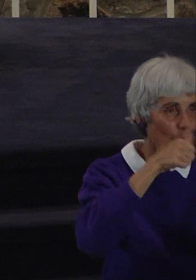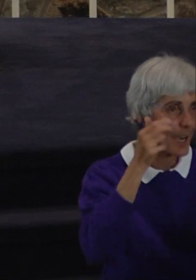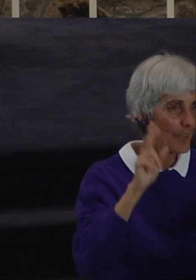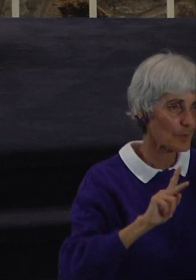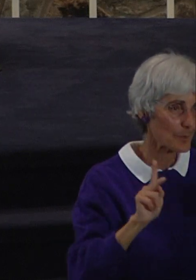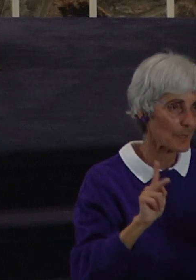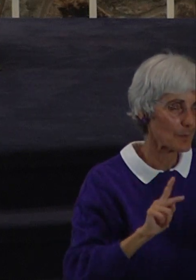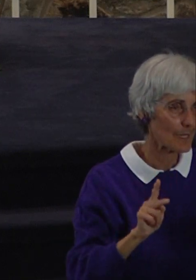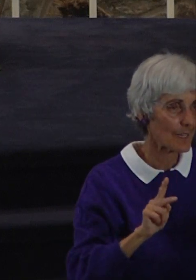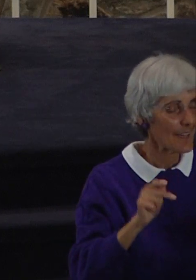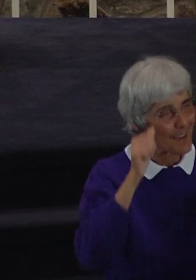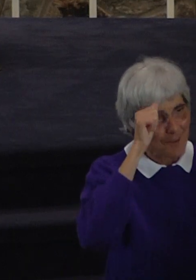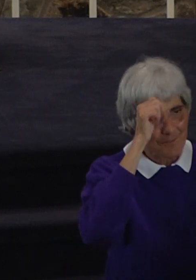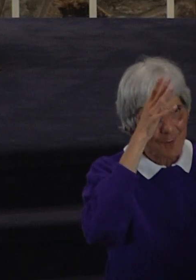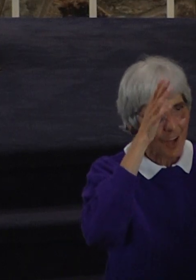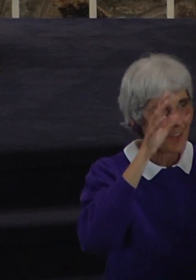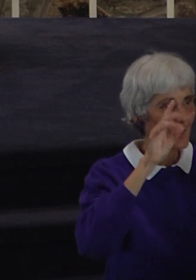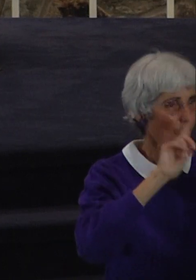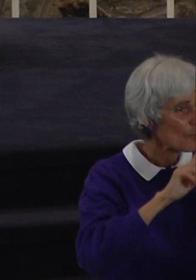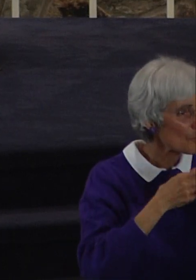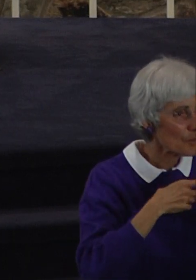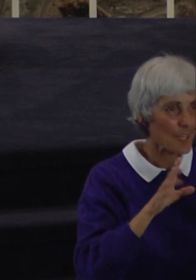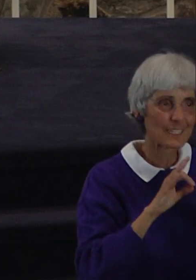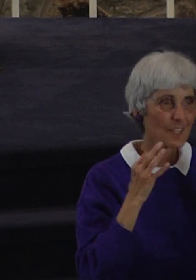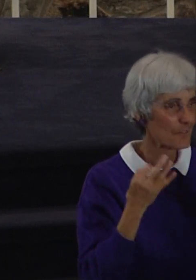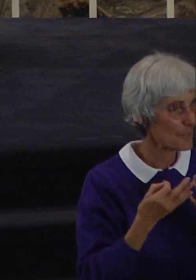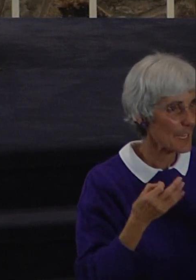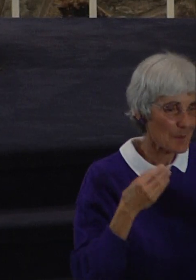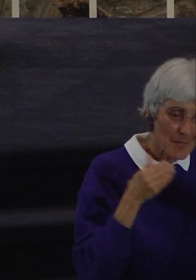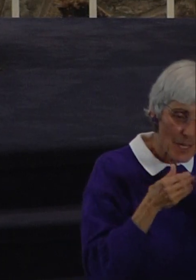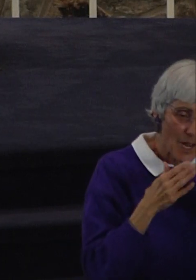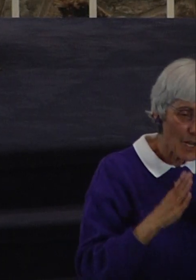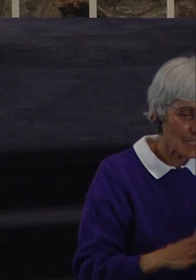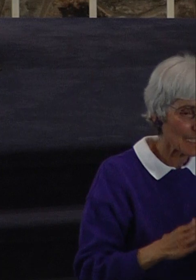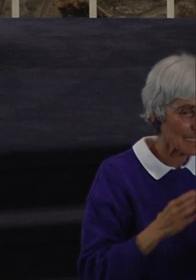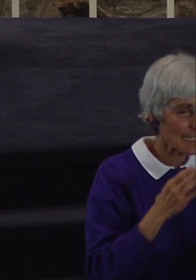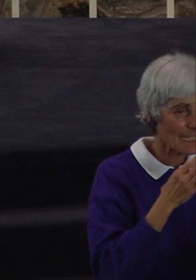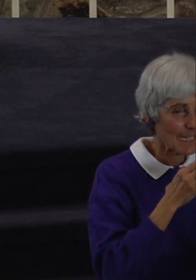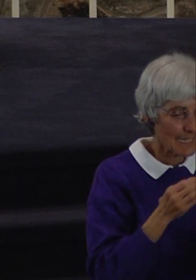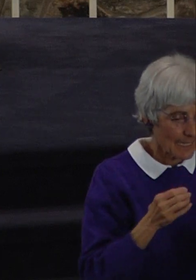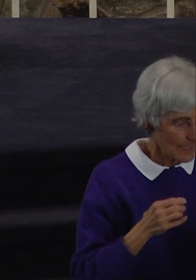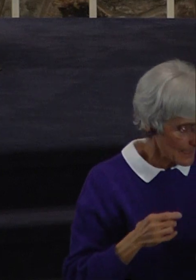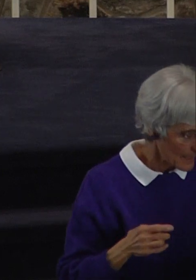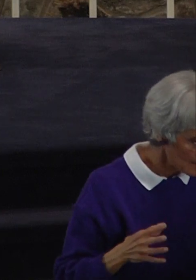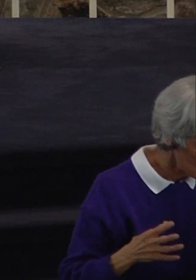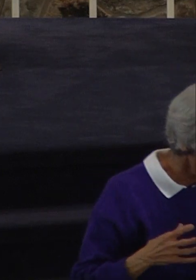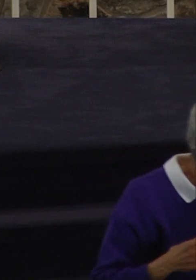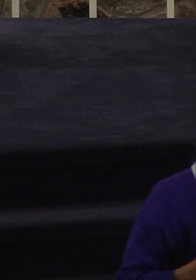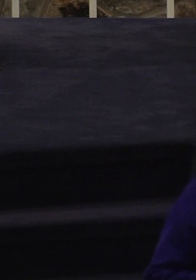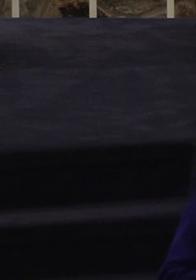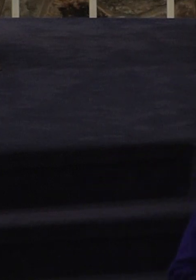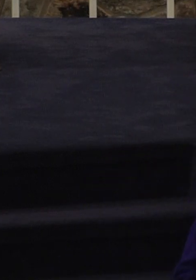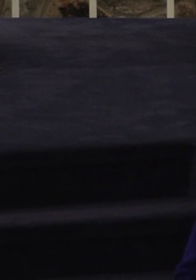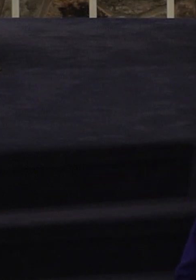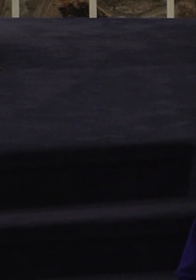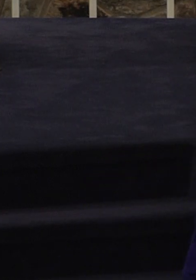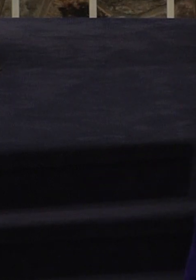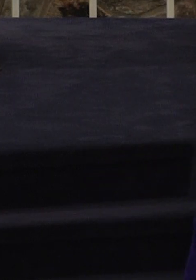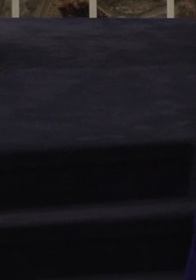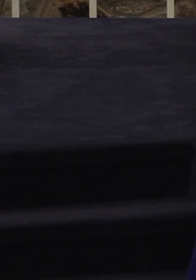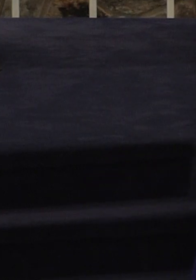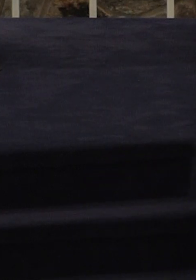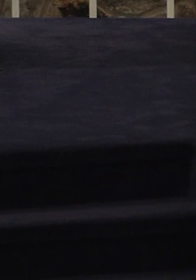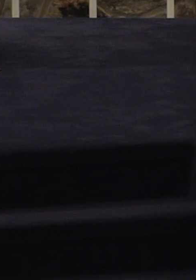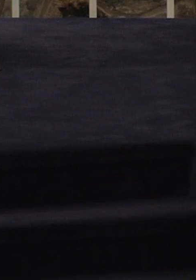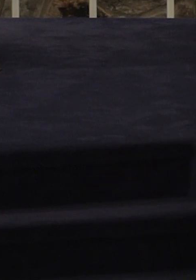Gracious Father, our friends, our family members, our neighbors, Dave, Frank, Rylan, Dale, Alfred, Alexis, Mel,